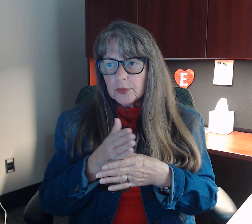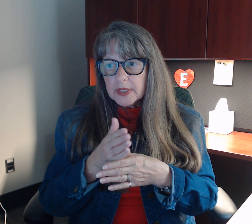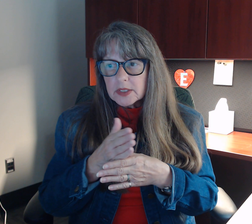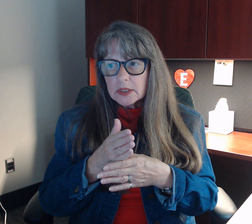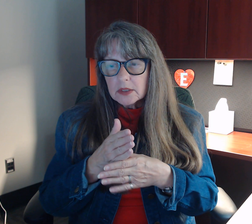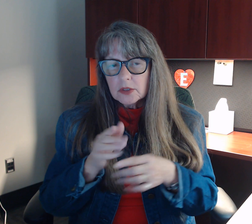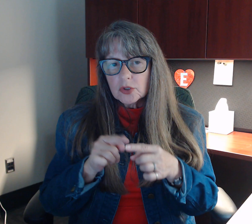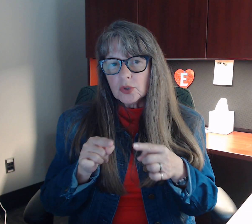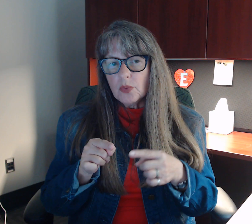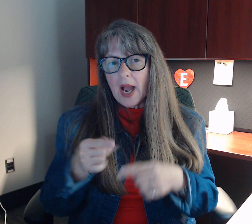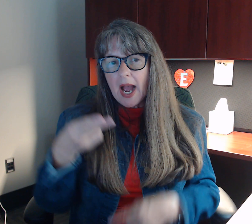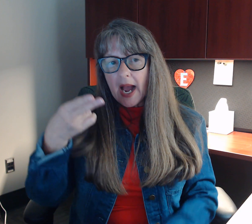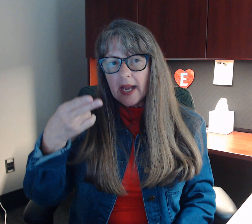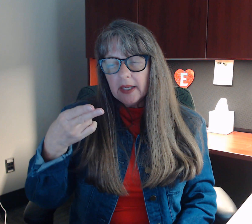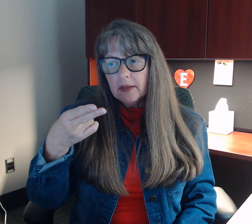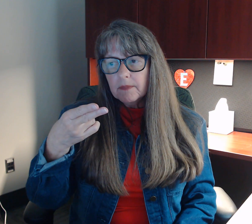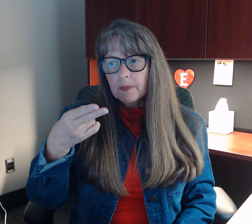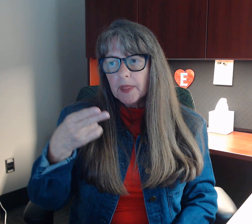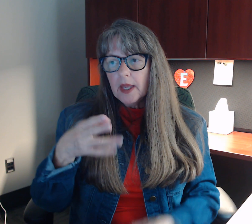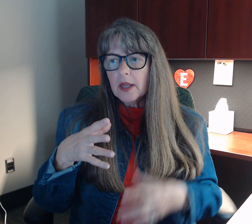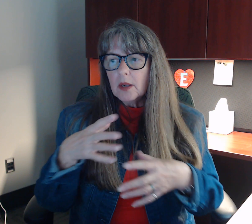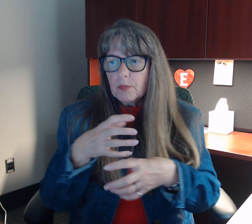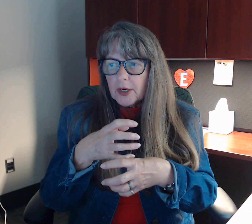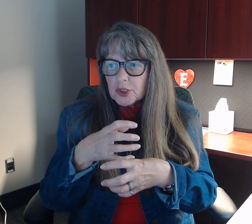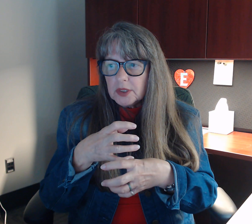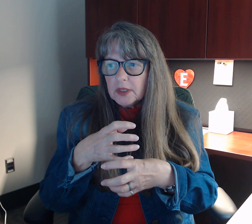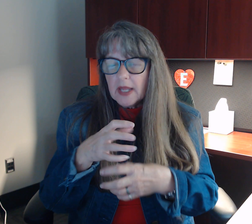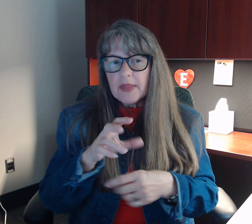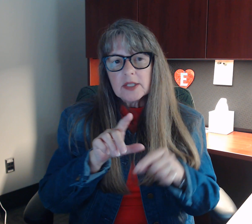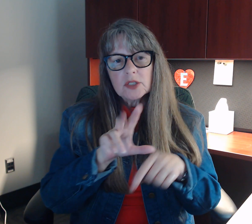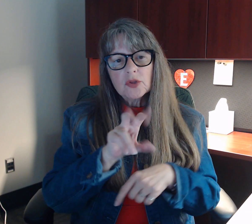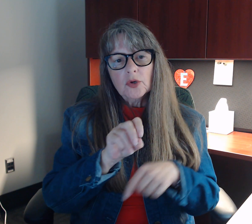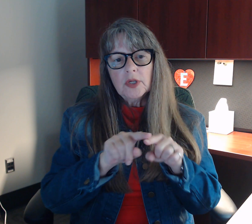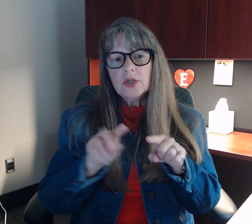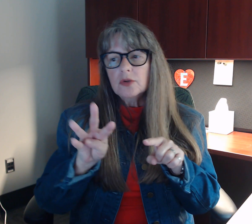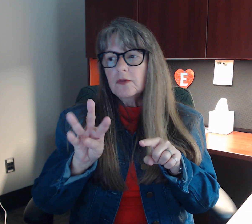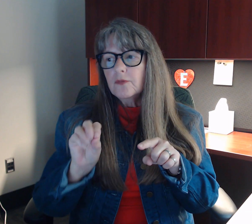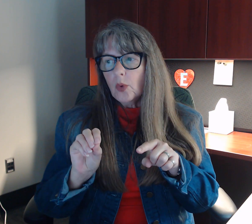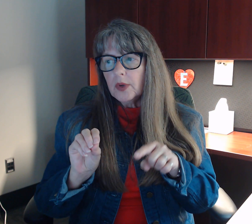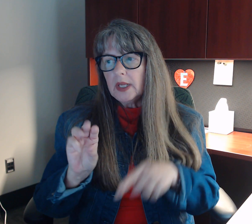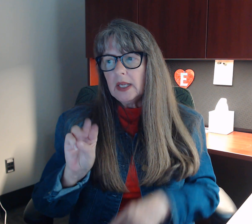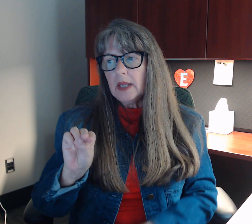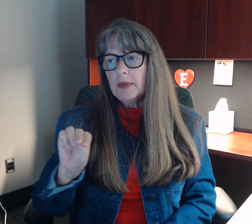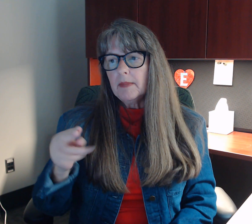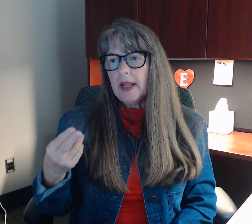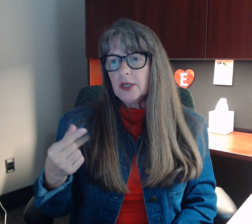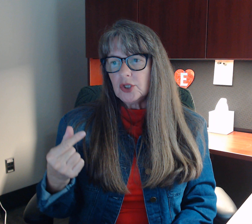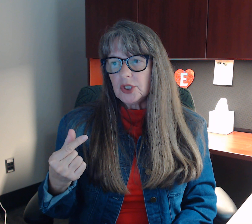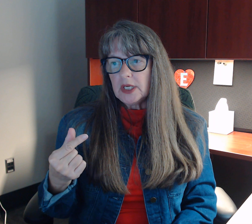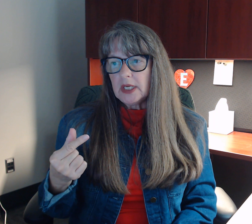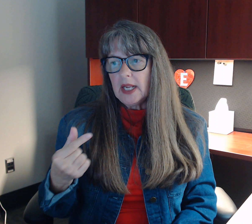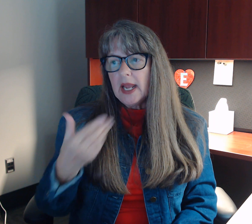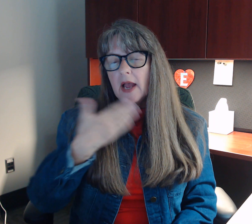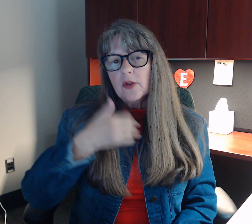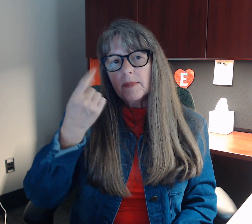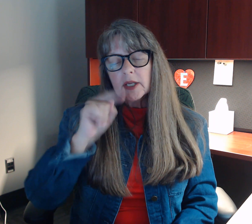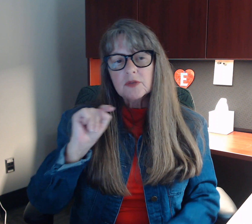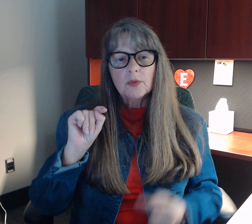Moderate to high compression, that's 30 to 40 mmHg, and they're best for people